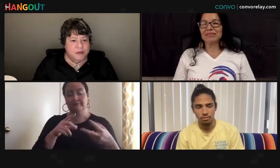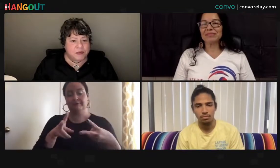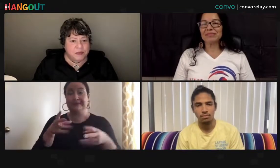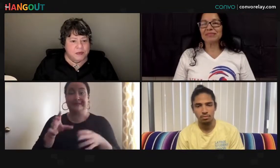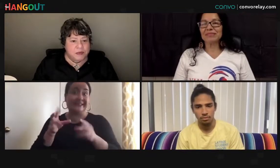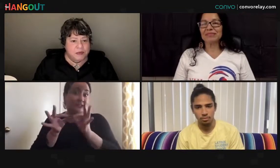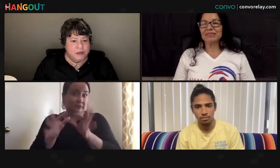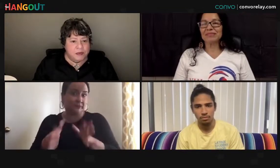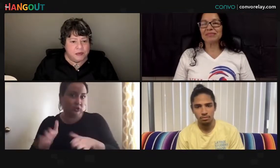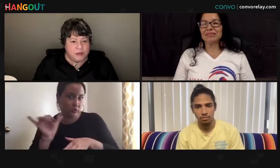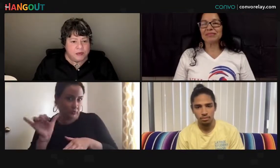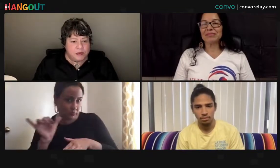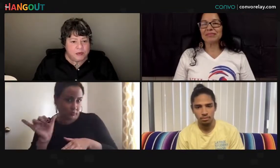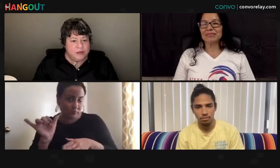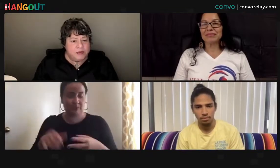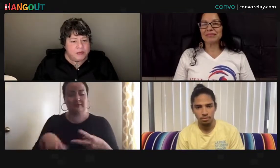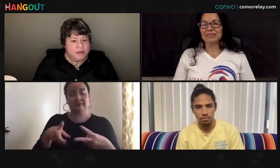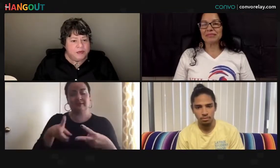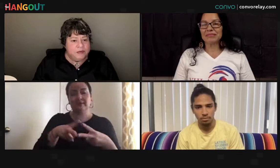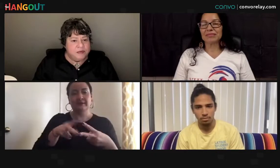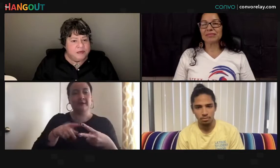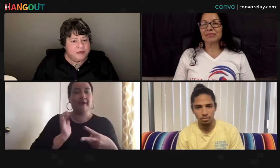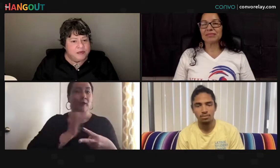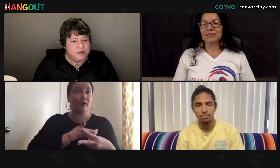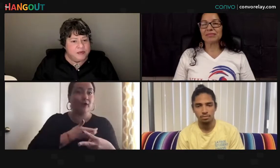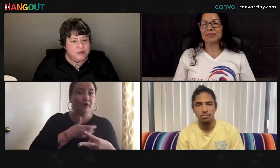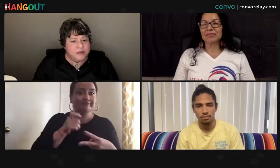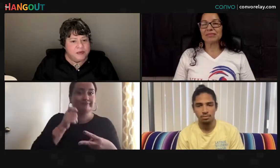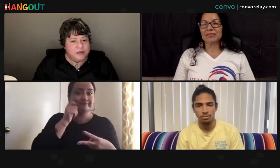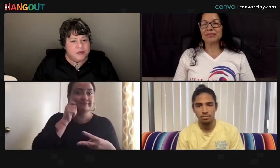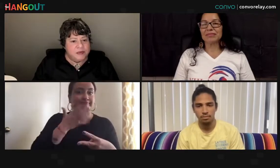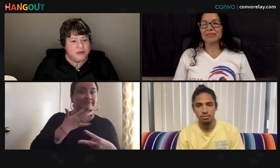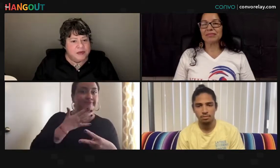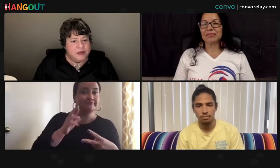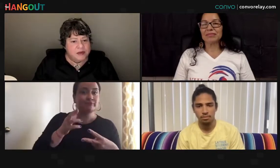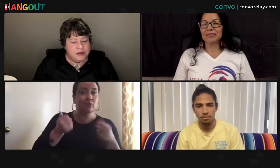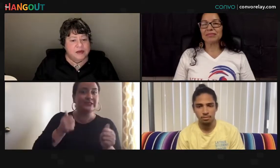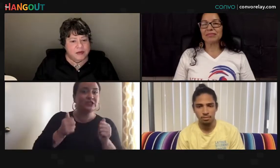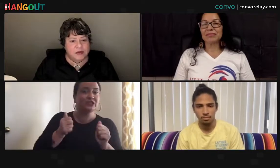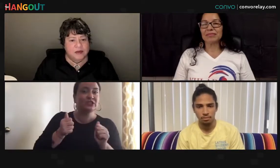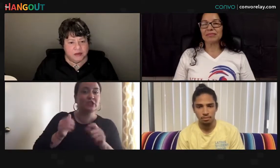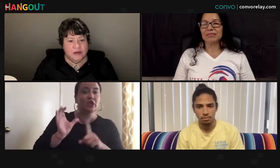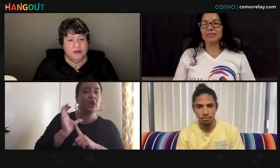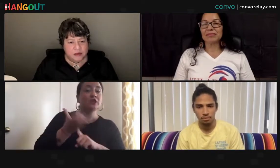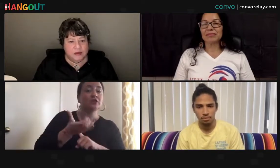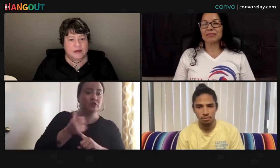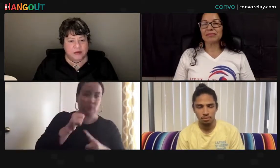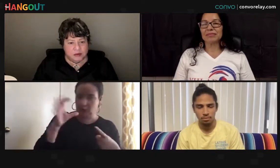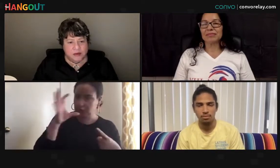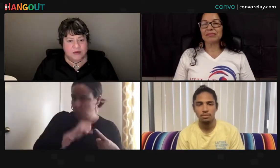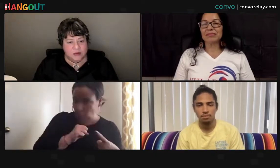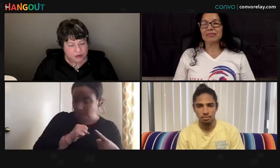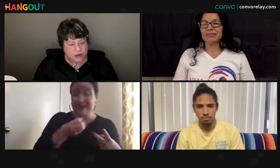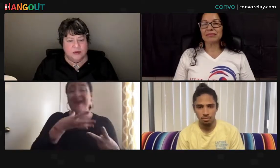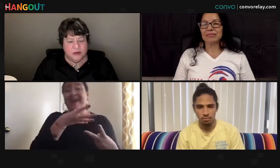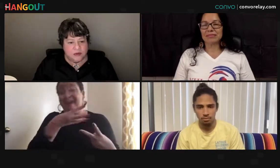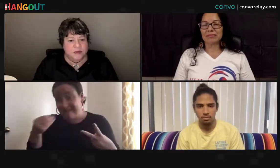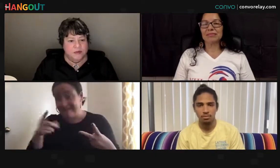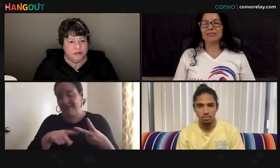to mention. And one is just for just individuals and interpreters as well to assume our culture. Don't assume